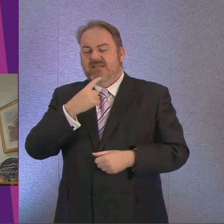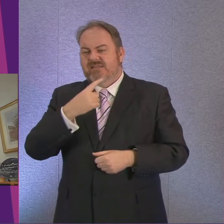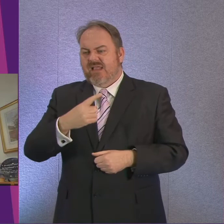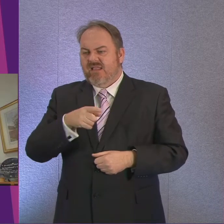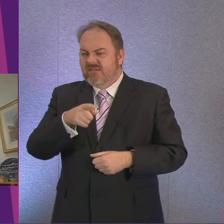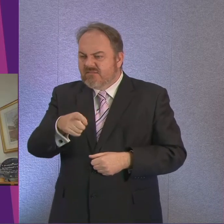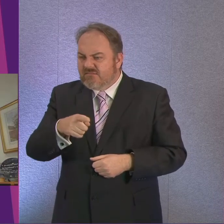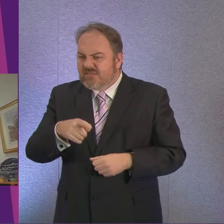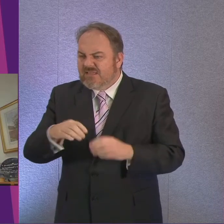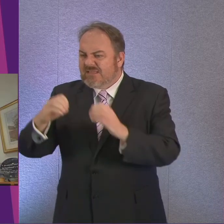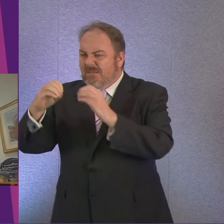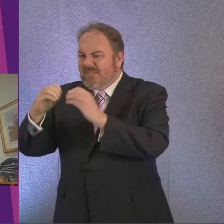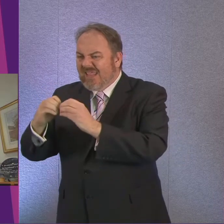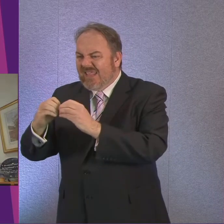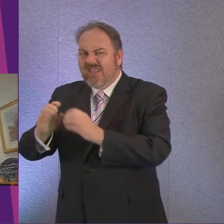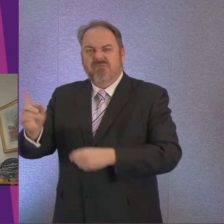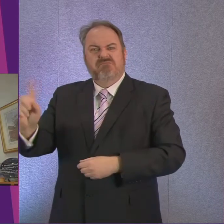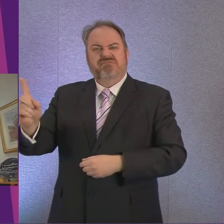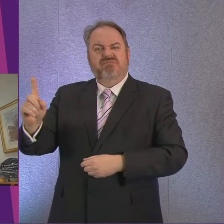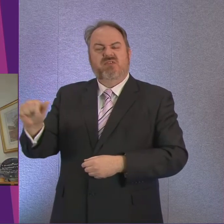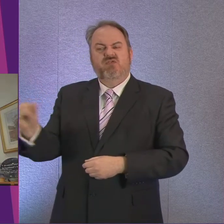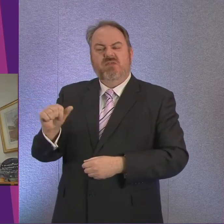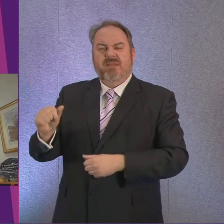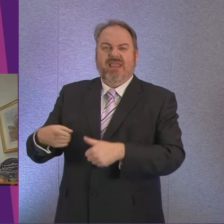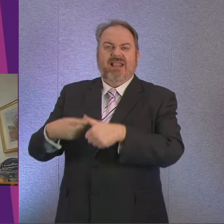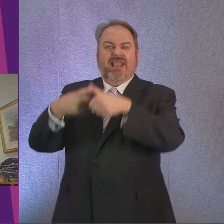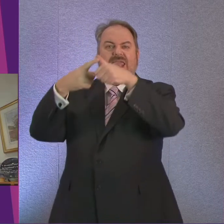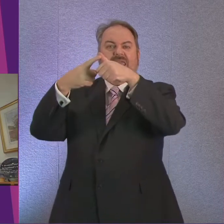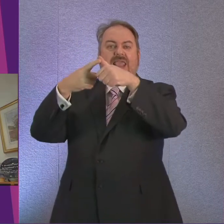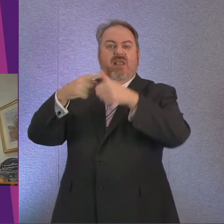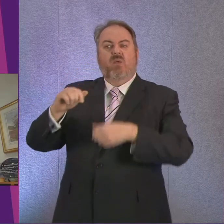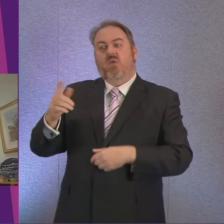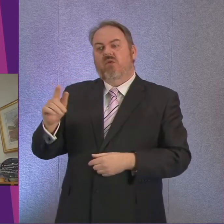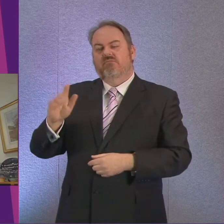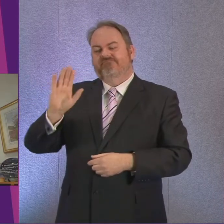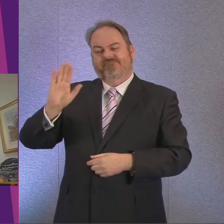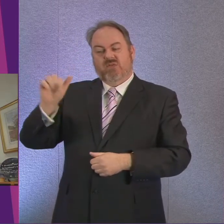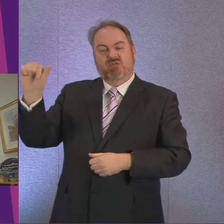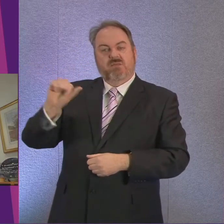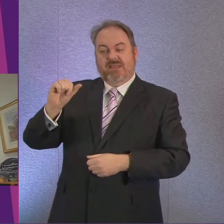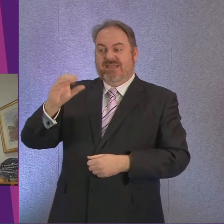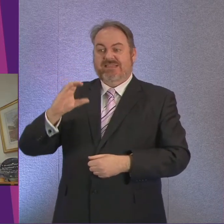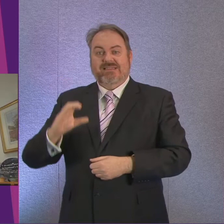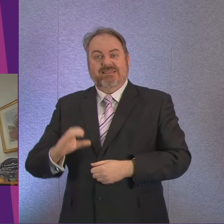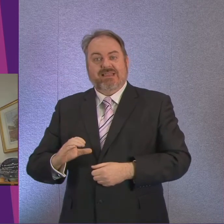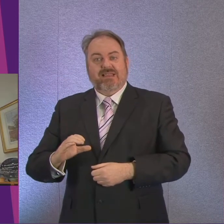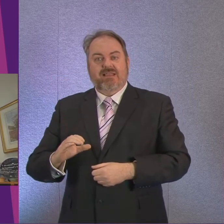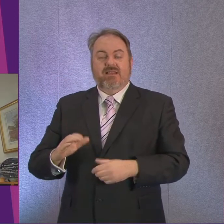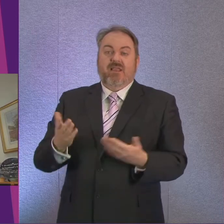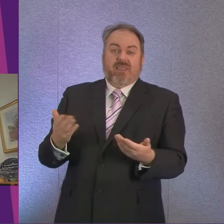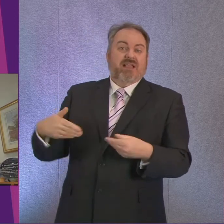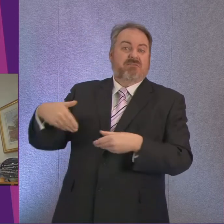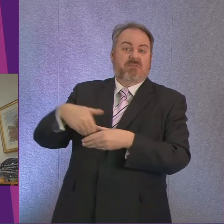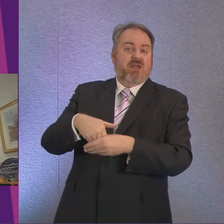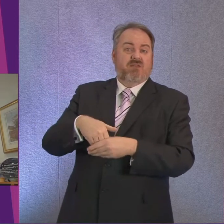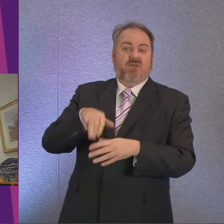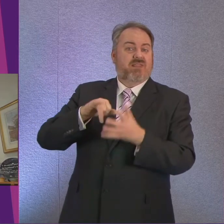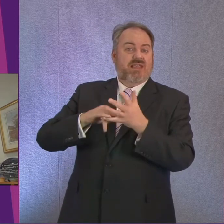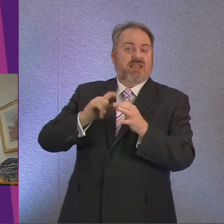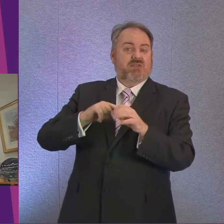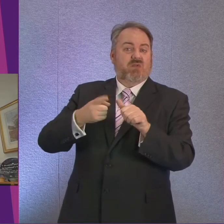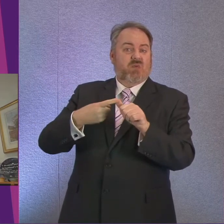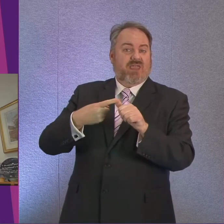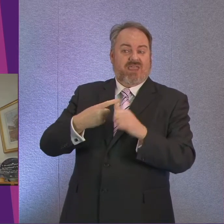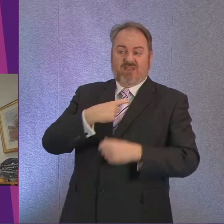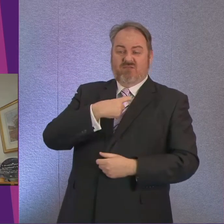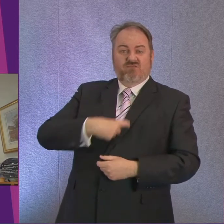that is awarded, or it may decrease a grade that is awarded. And that is an essential element of the moderation